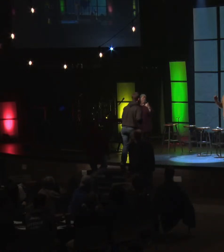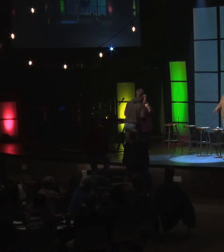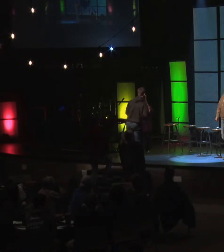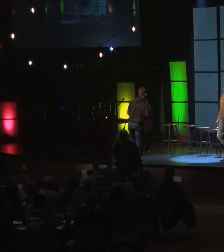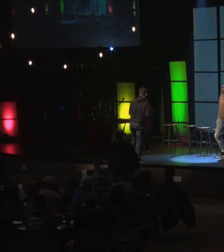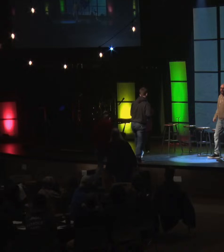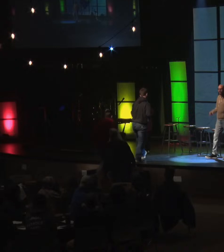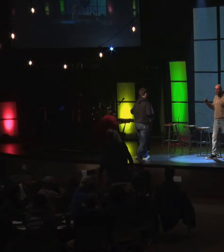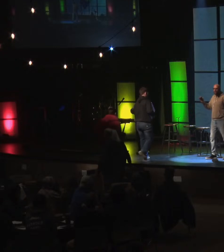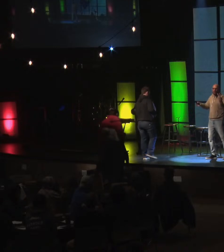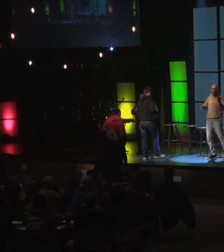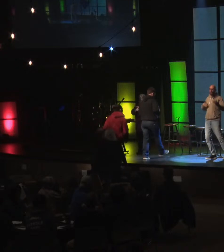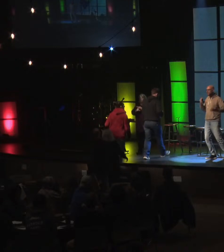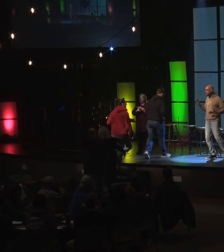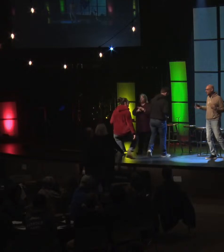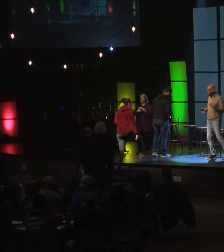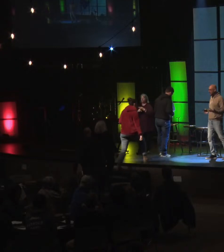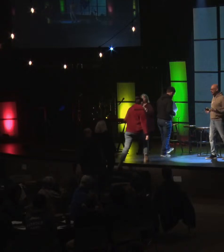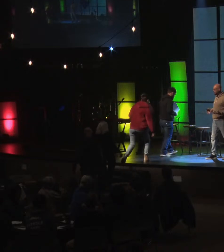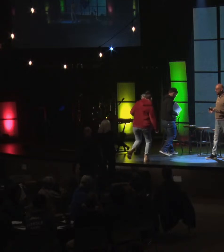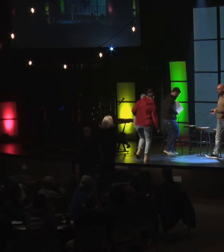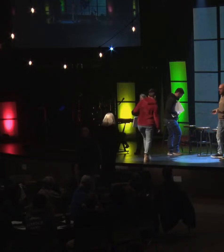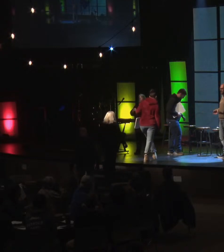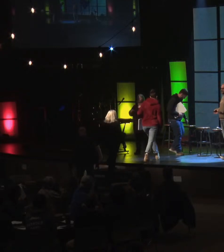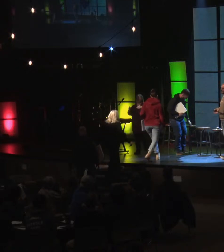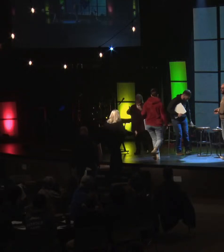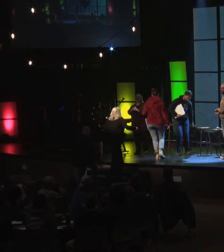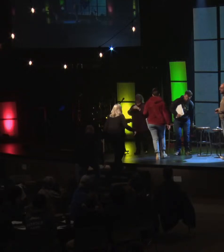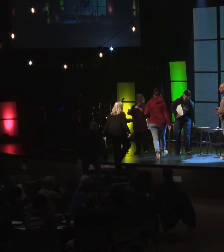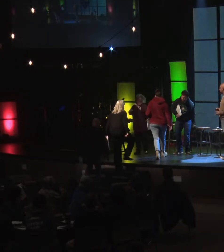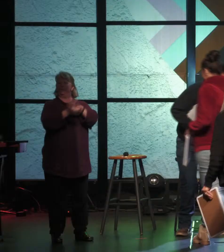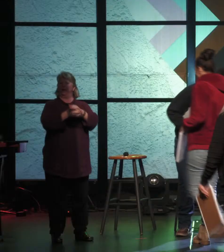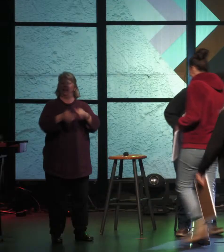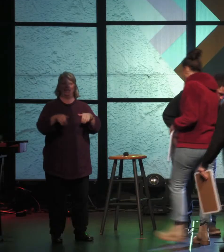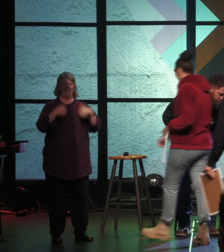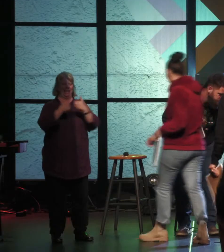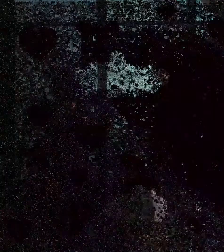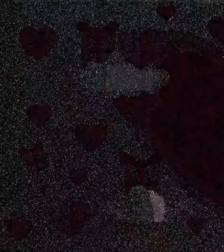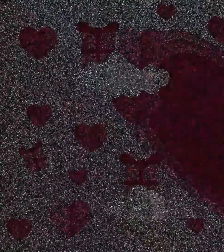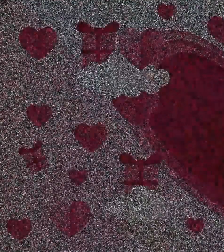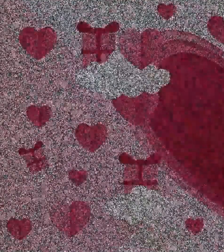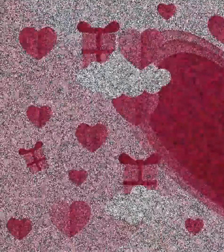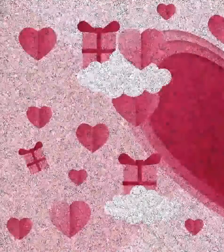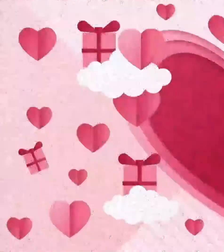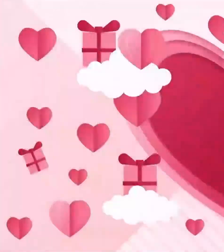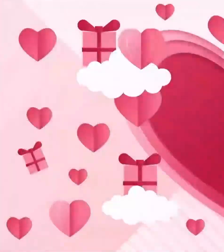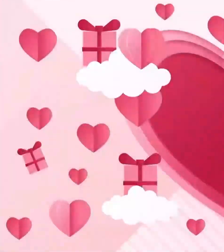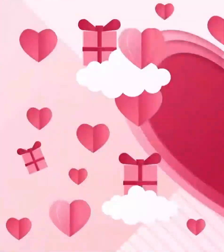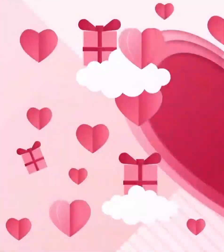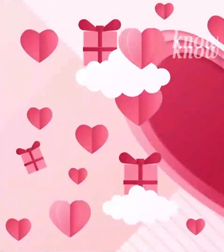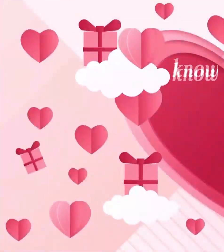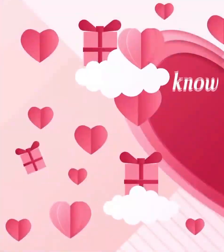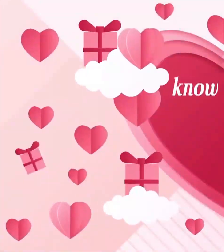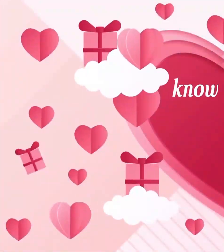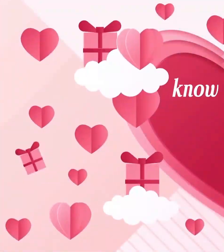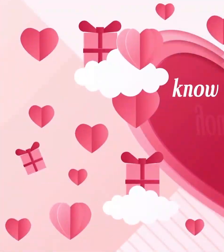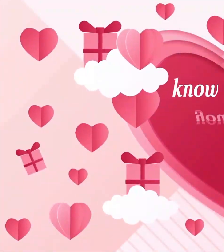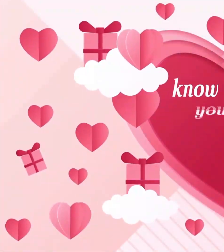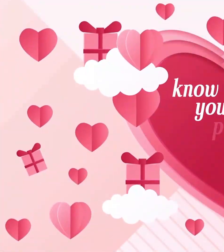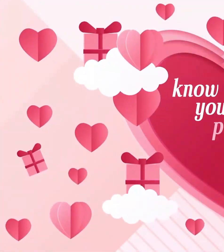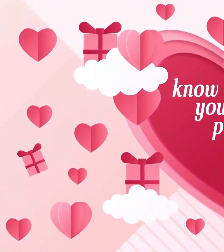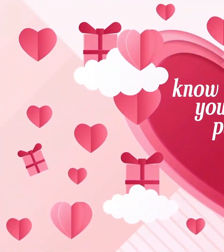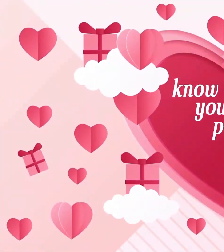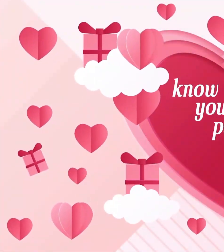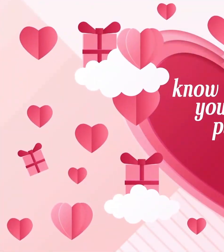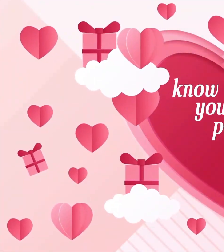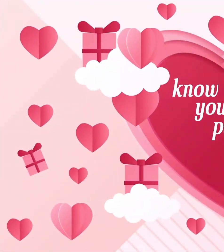own version of kind of like the newlywed game. How's that sound? We're going to see how well everybody knows one another.